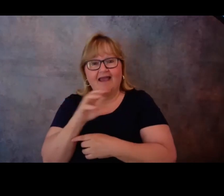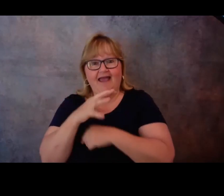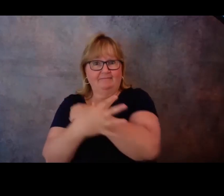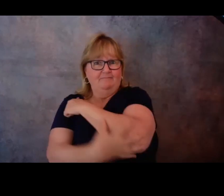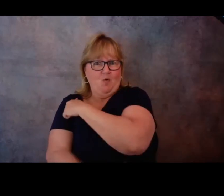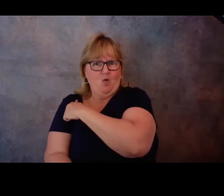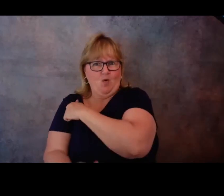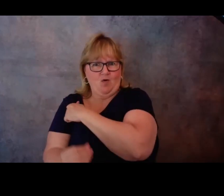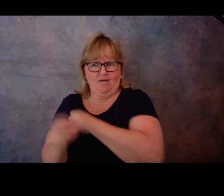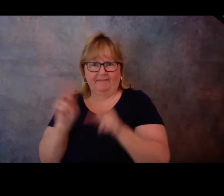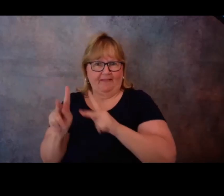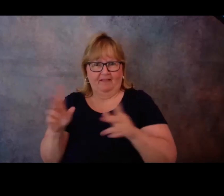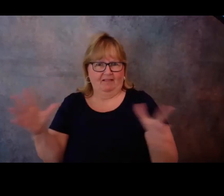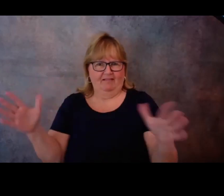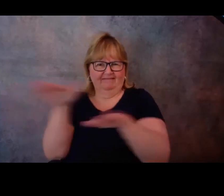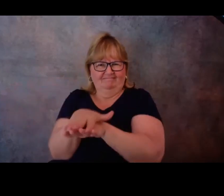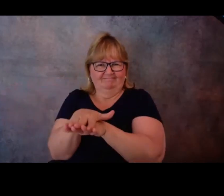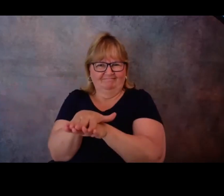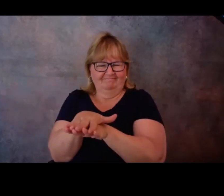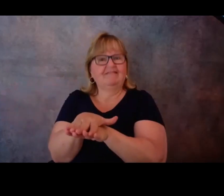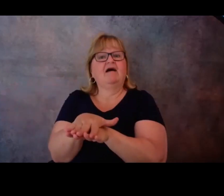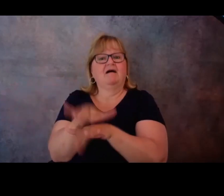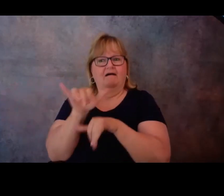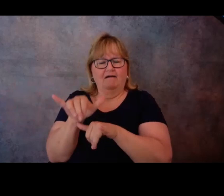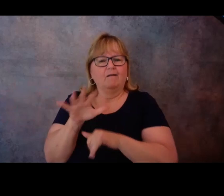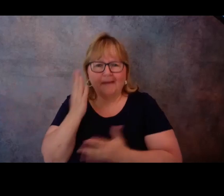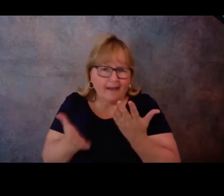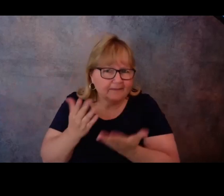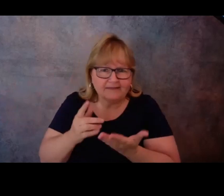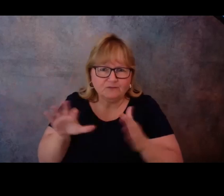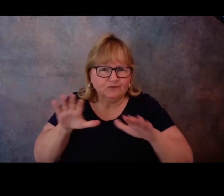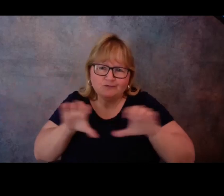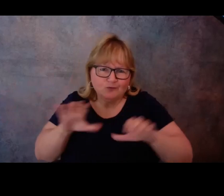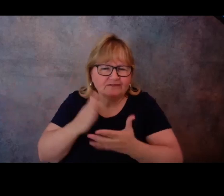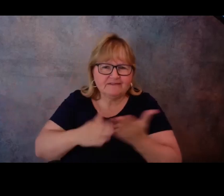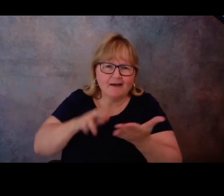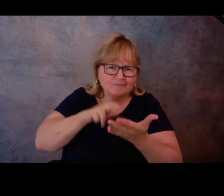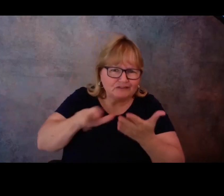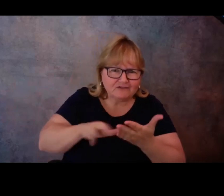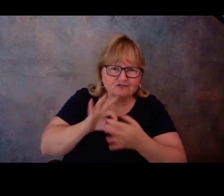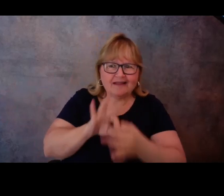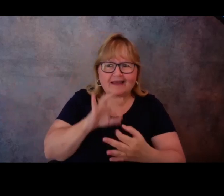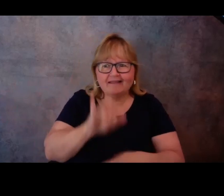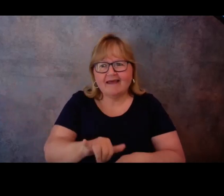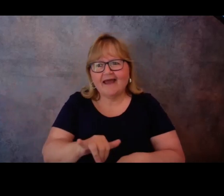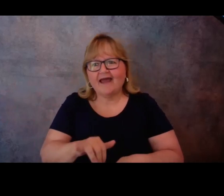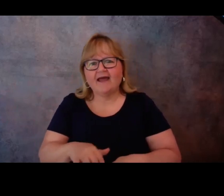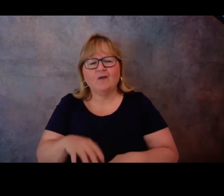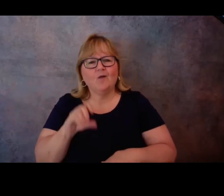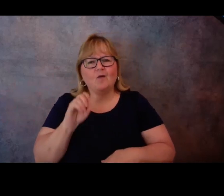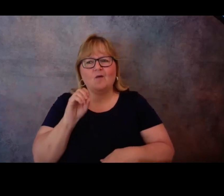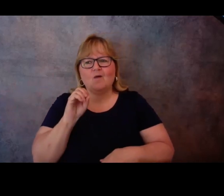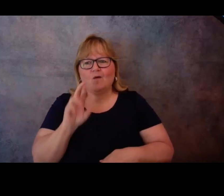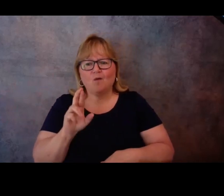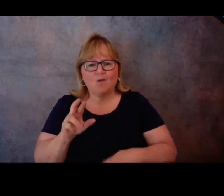work jointly together on that. And indeed, the special rapporteur on the right to health, newly appointed from